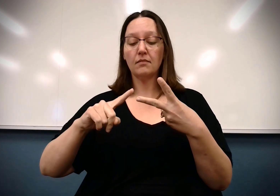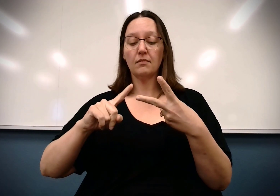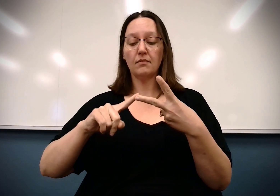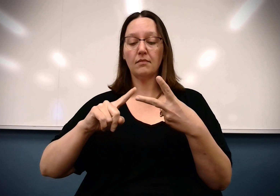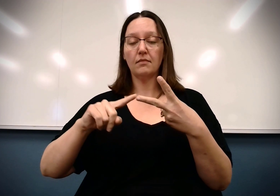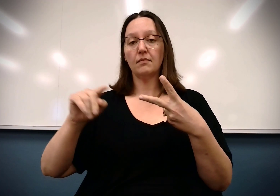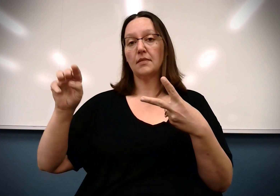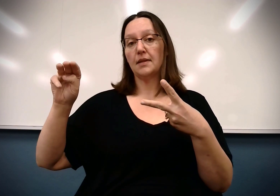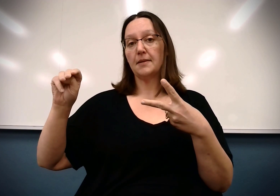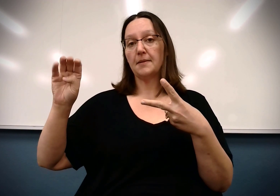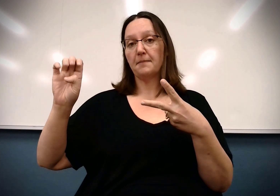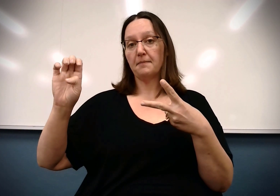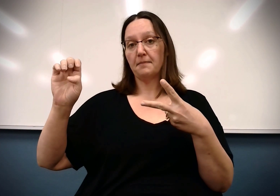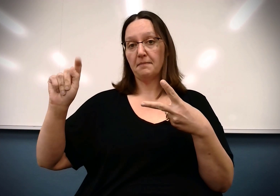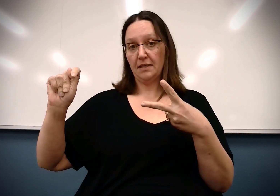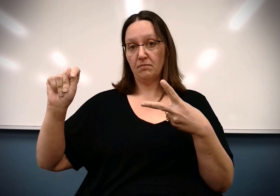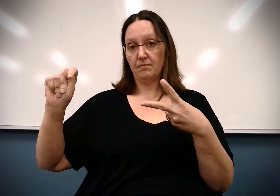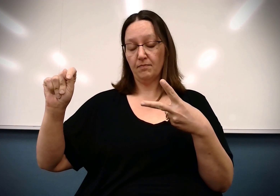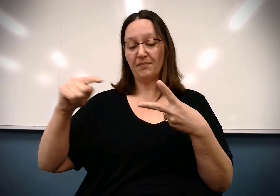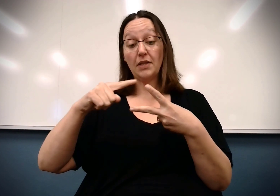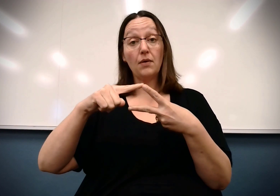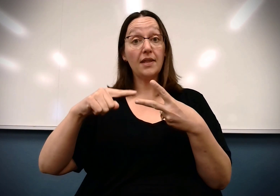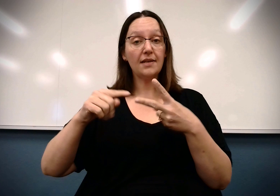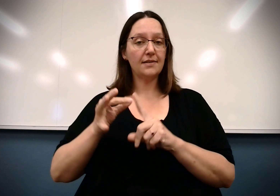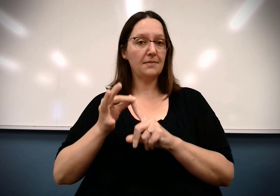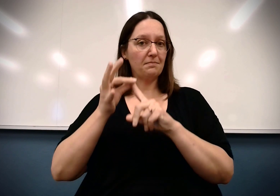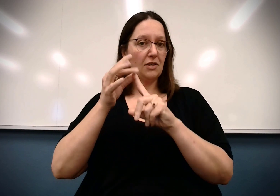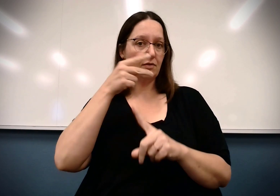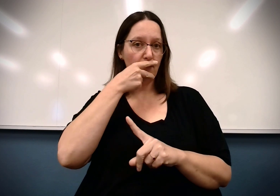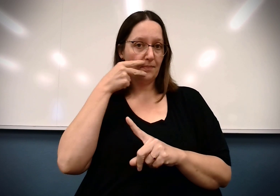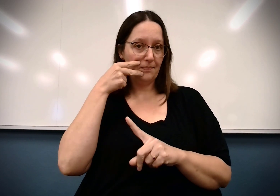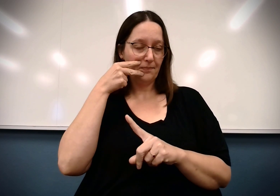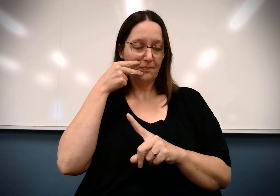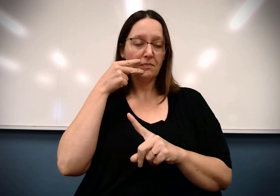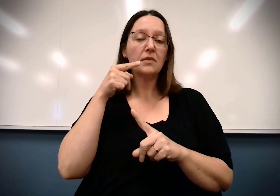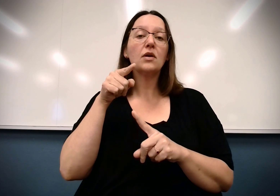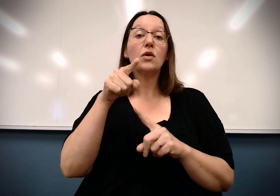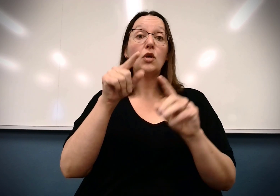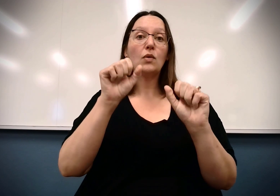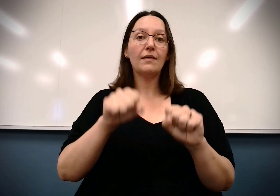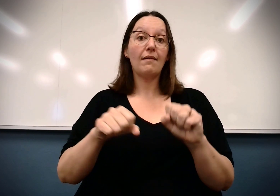the verb help, and the second is the verb meet. Now, these 2 are a special type of